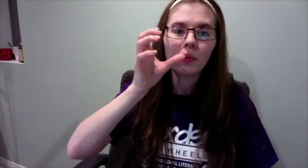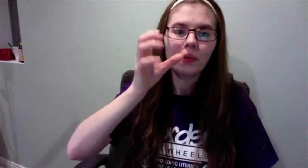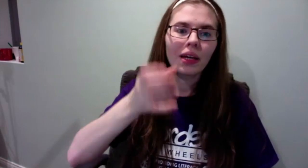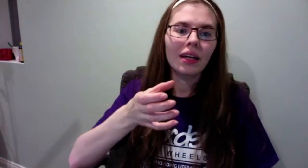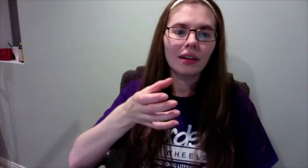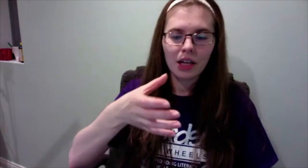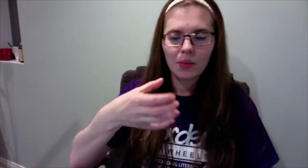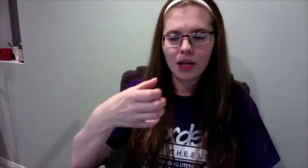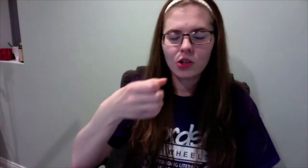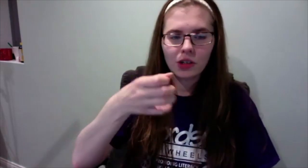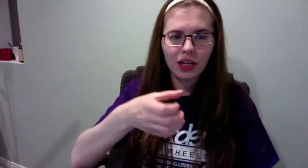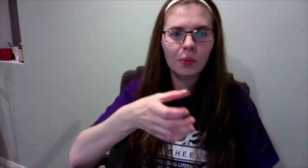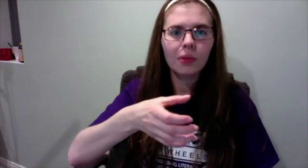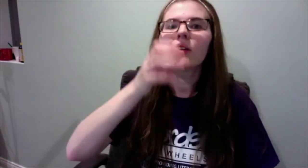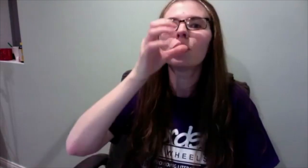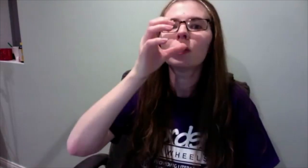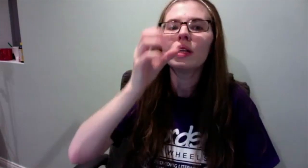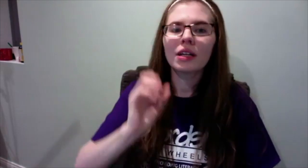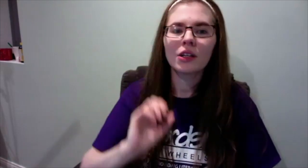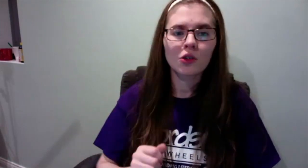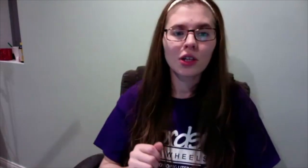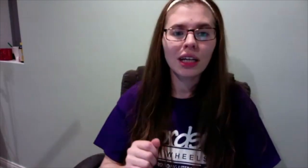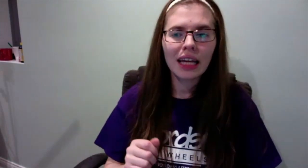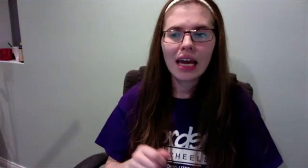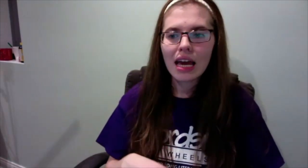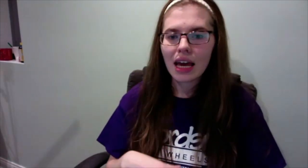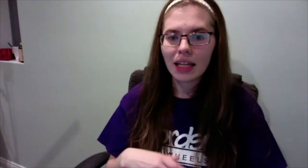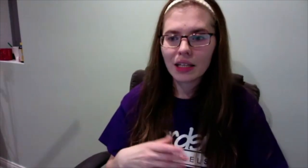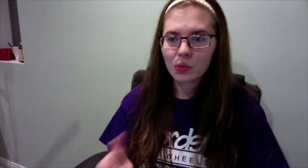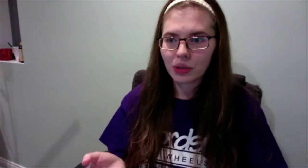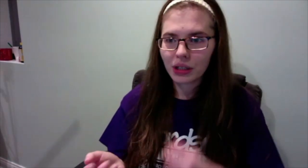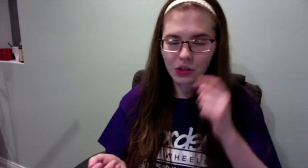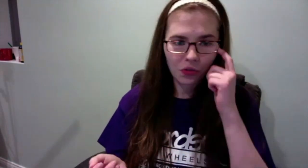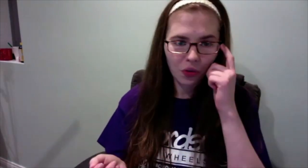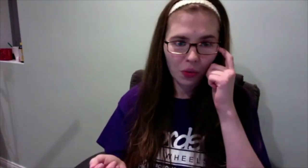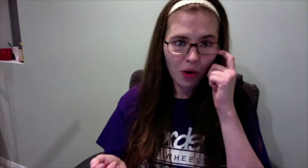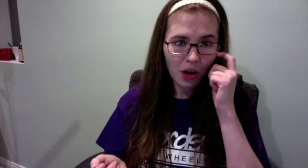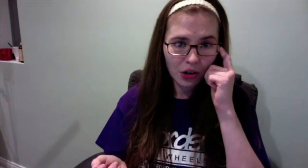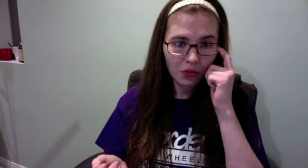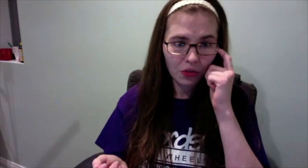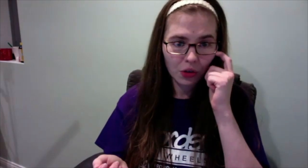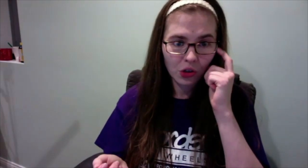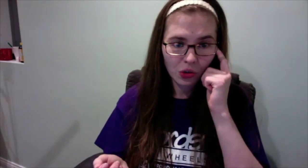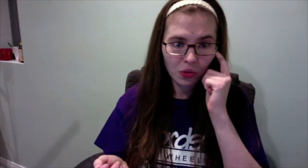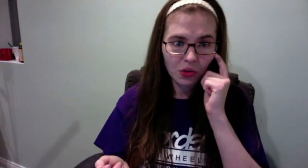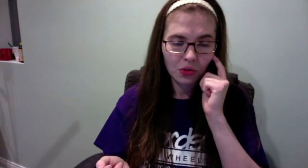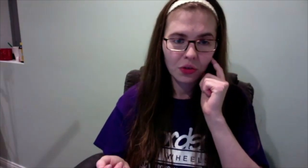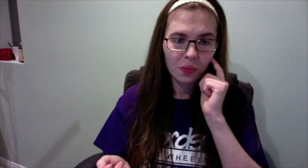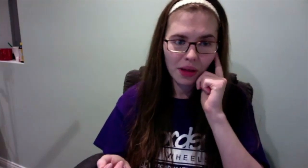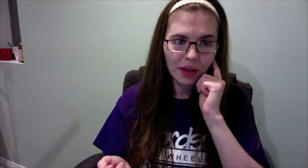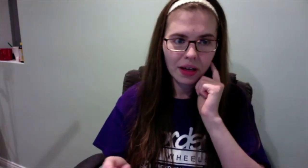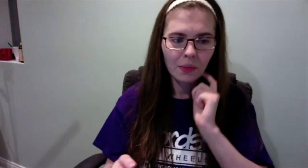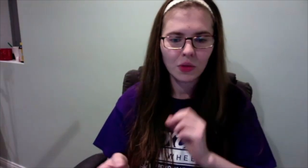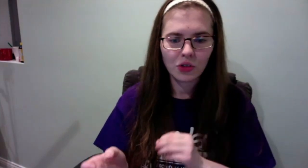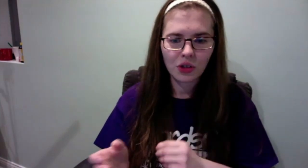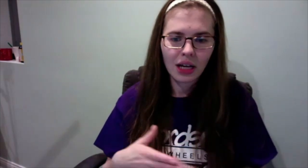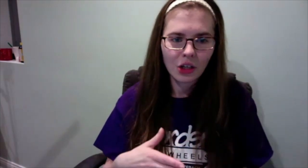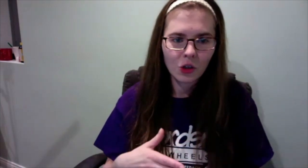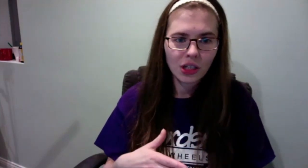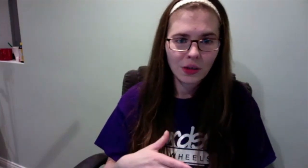like an imaginary cup that you're holding and you're drinking. And this worked for water, for juice, or for milk. Up to a certain age, she didn't